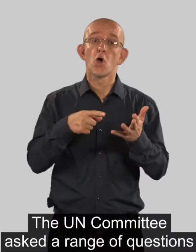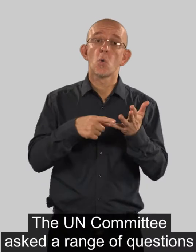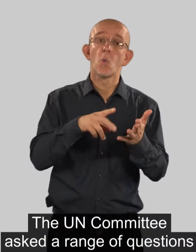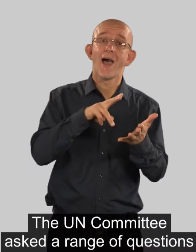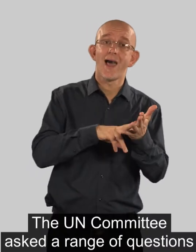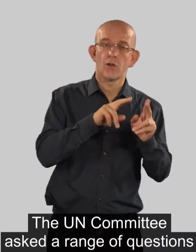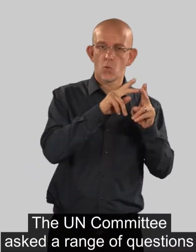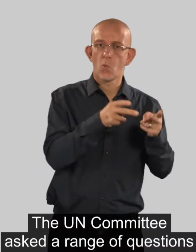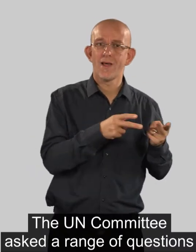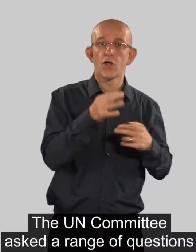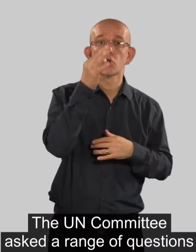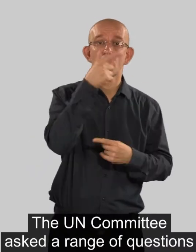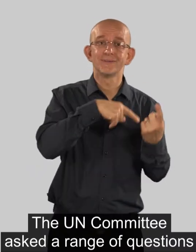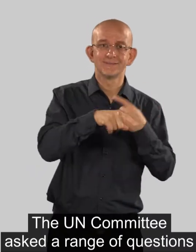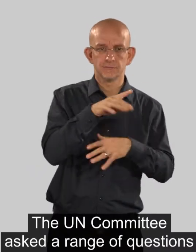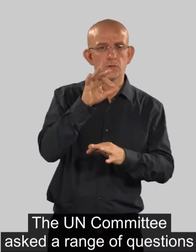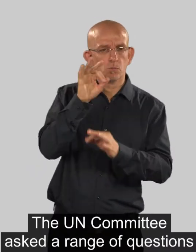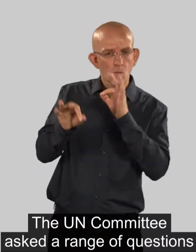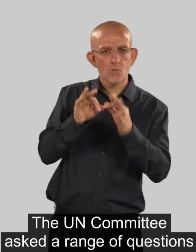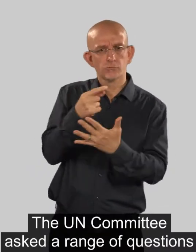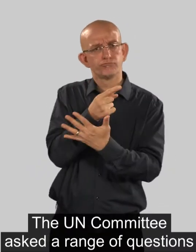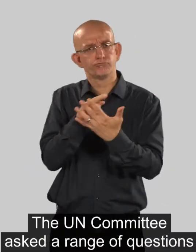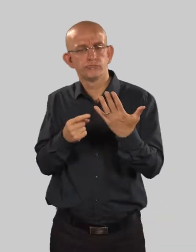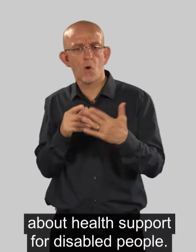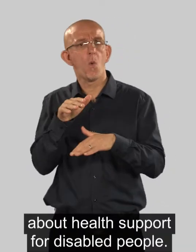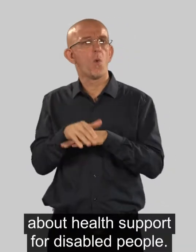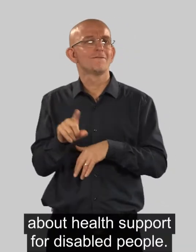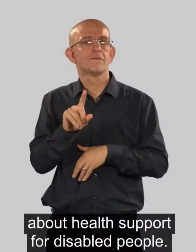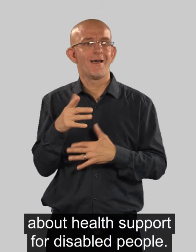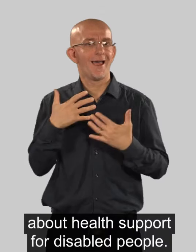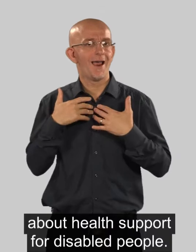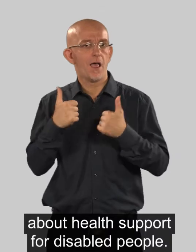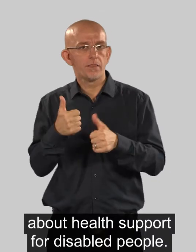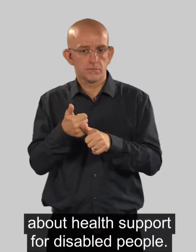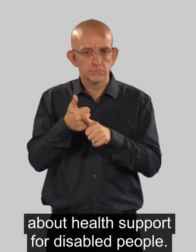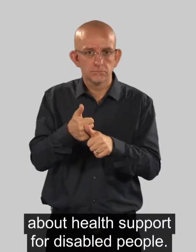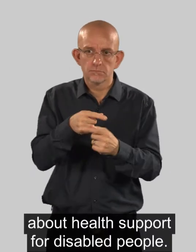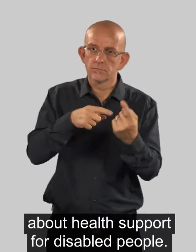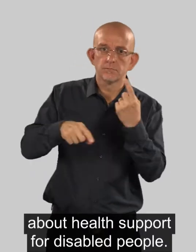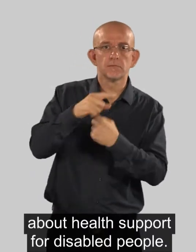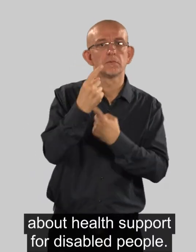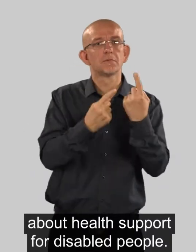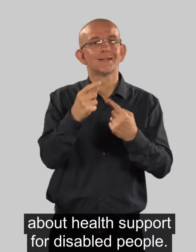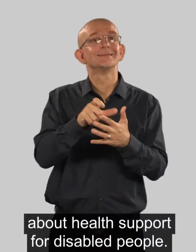The UN Committee asked a range of questions about health support for disabled people.